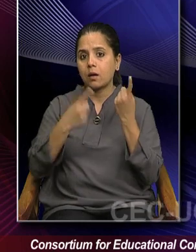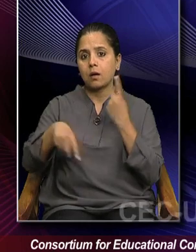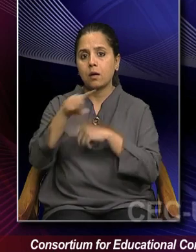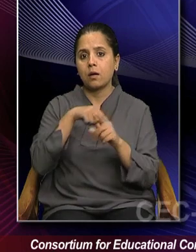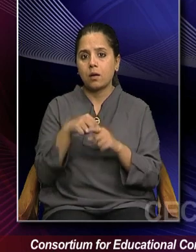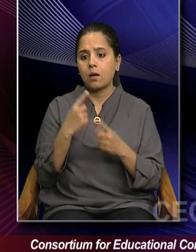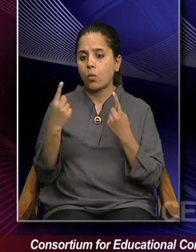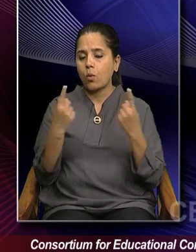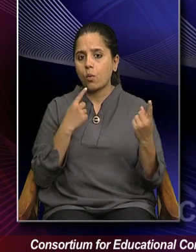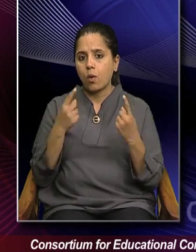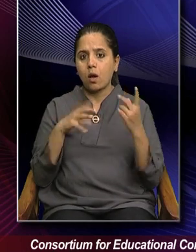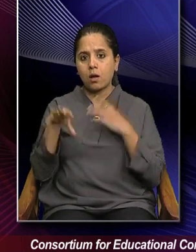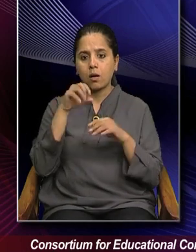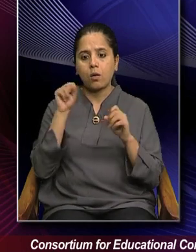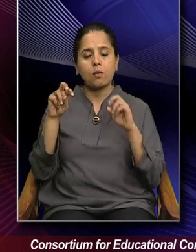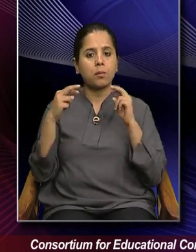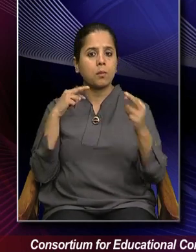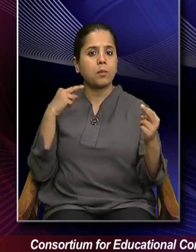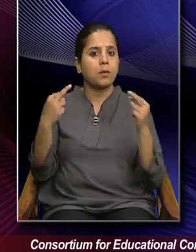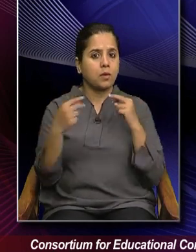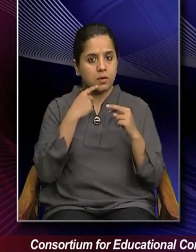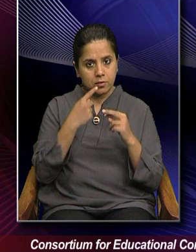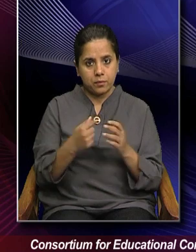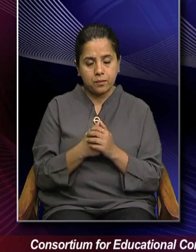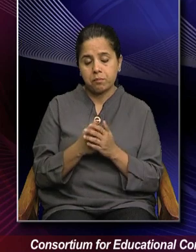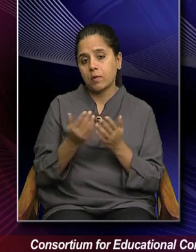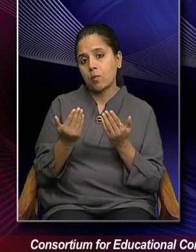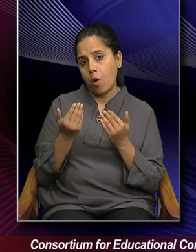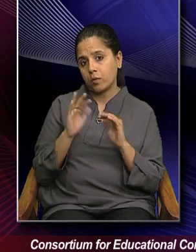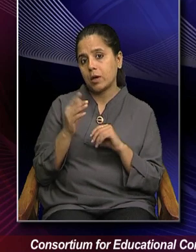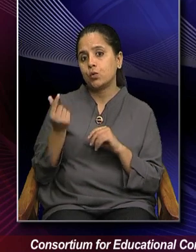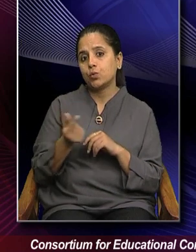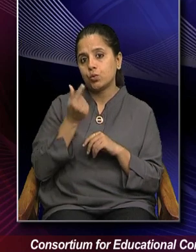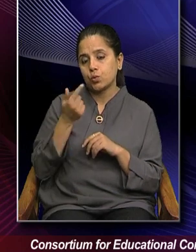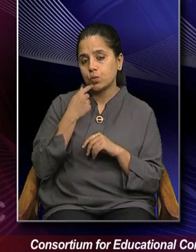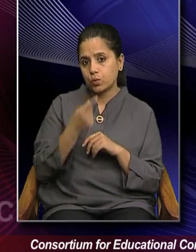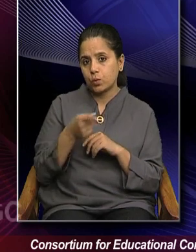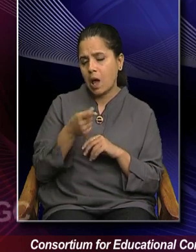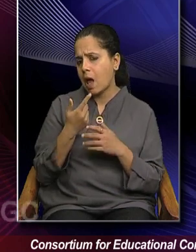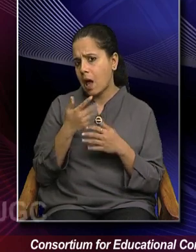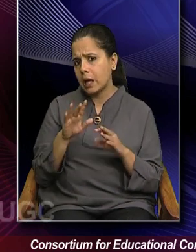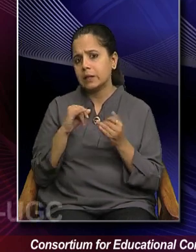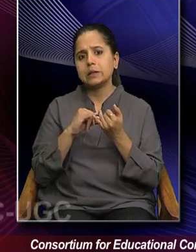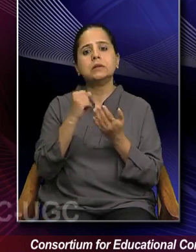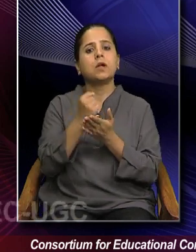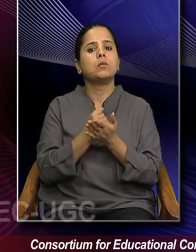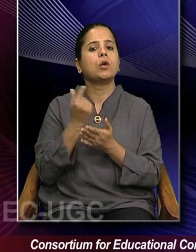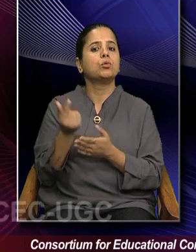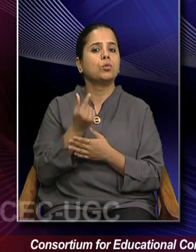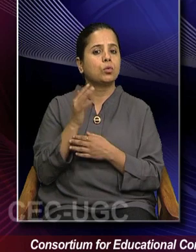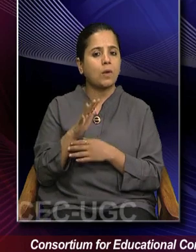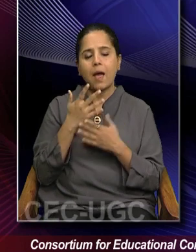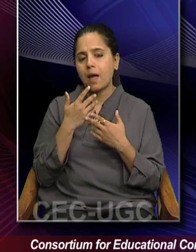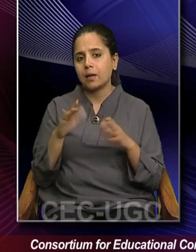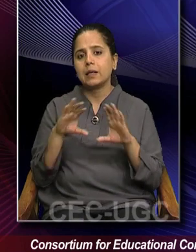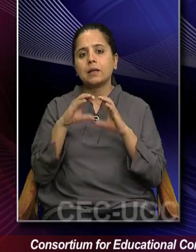from each other perspectives. Can be used in any subject of any